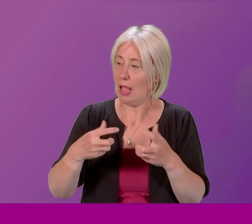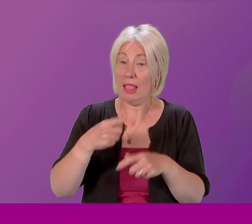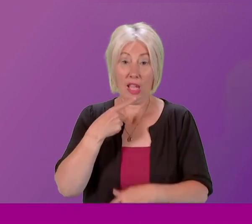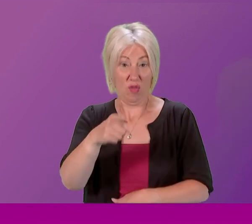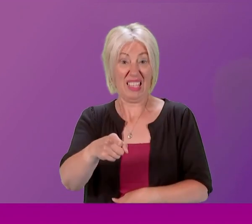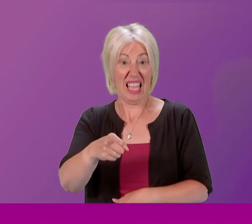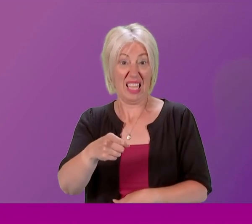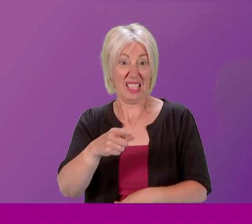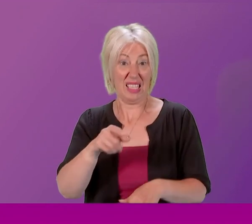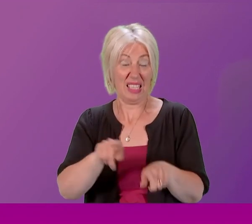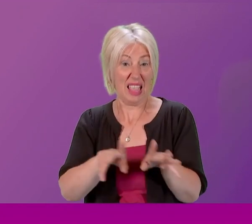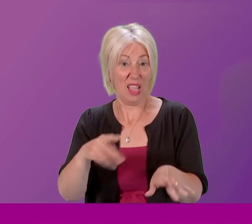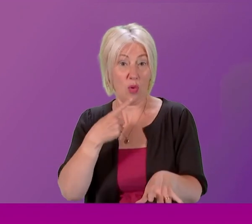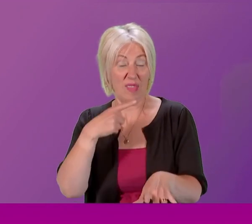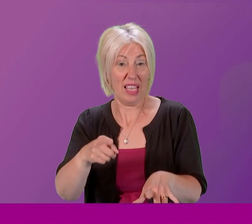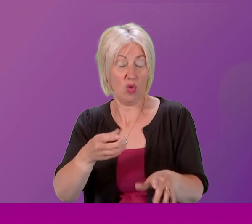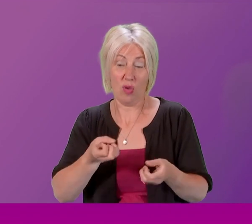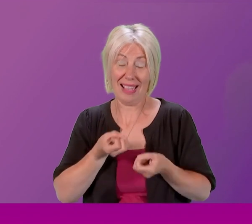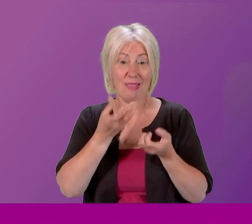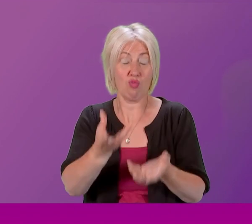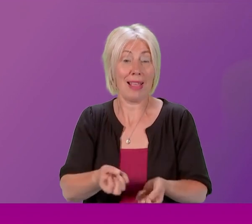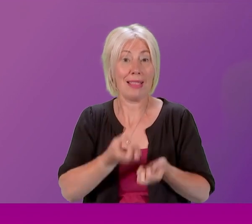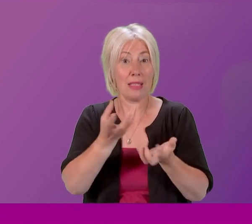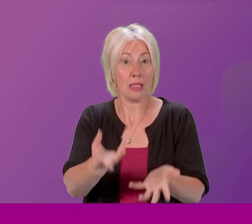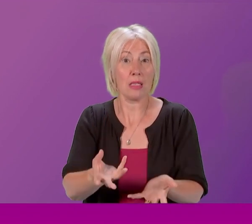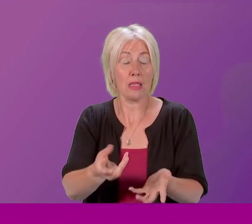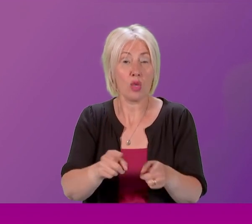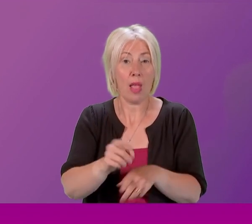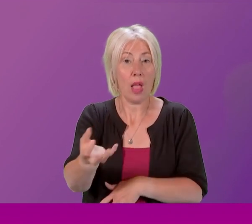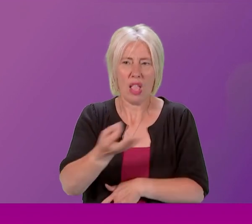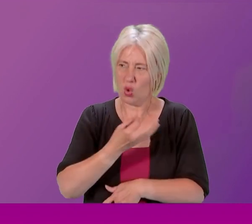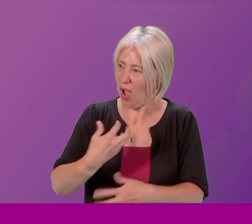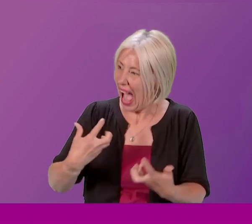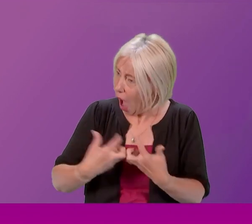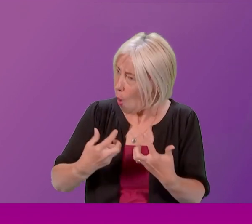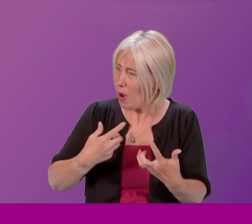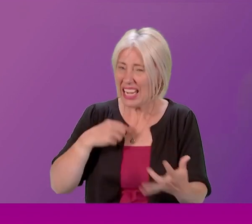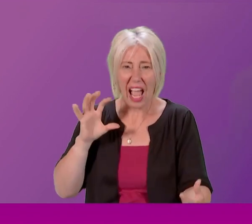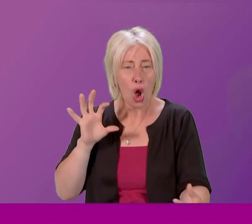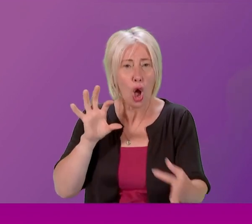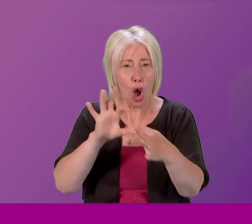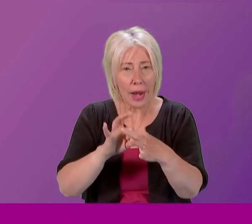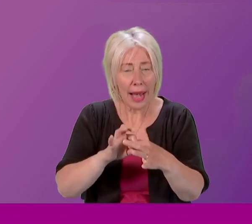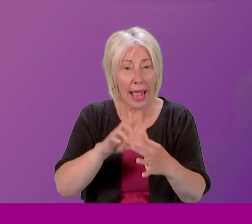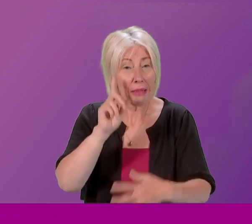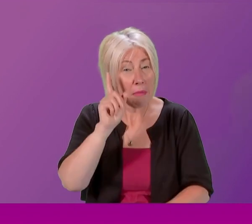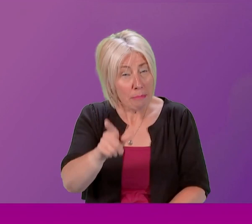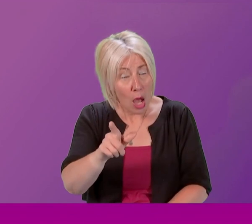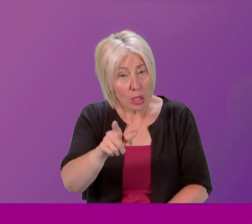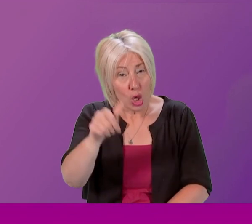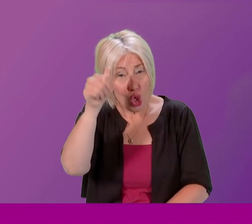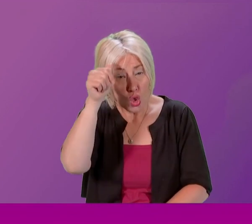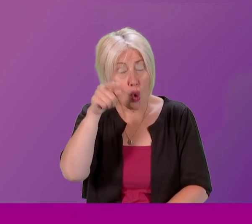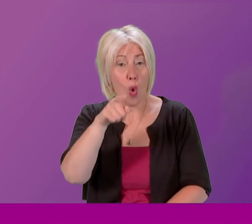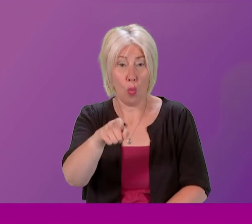you have just said, and that question that you have asked, well, how can I connect? But you know what? One of the things that